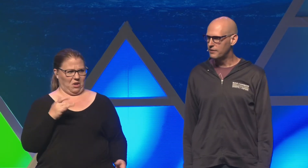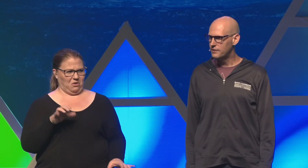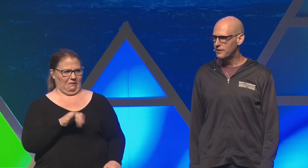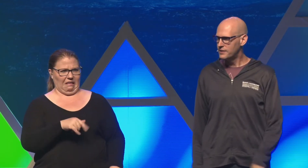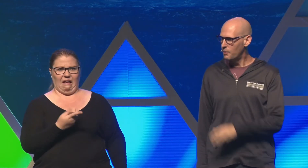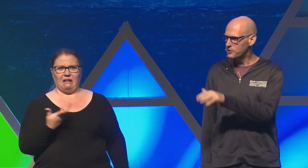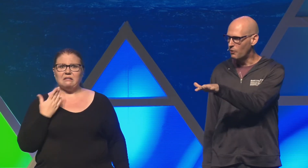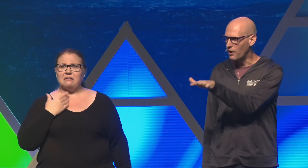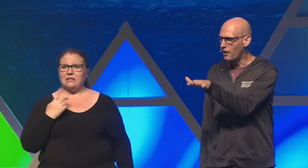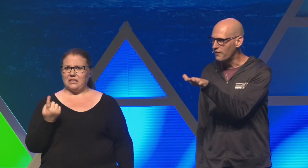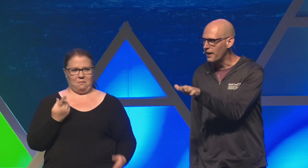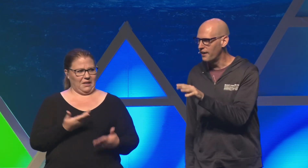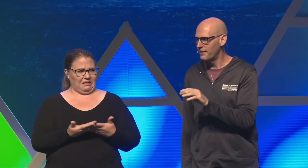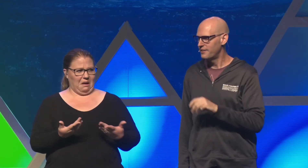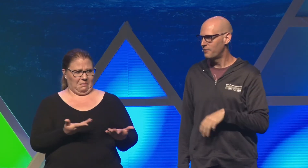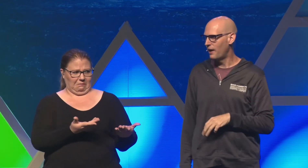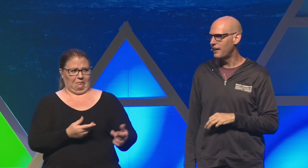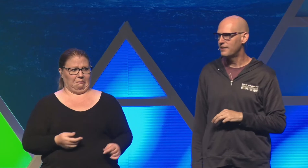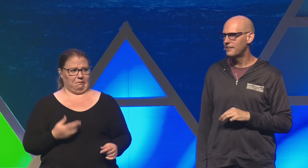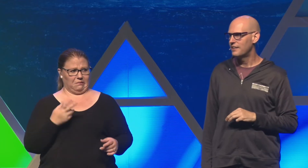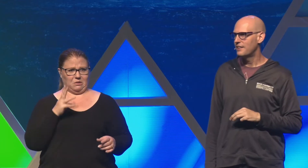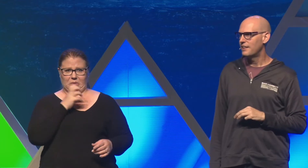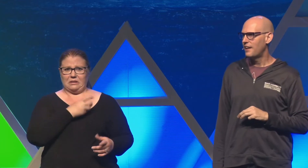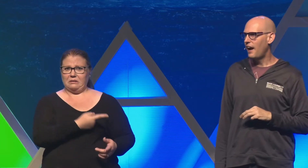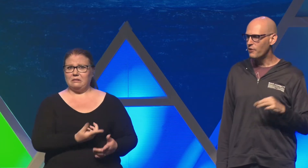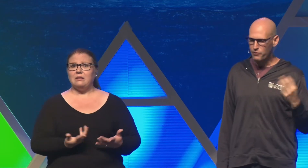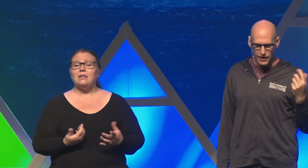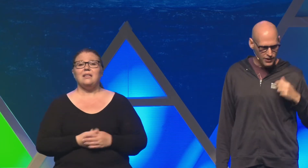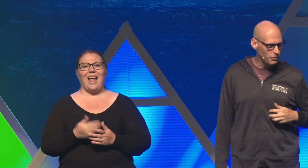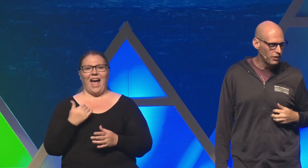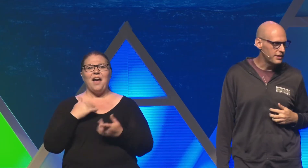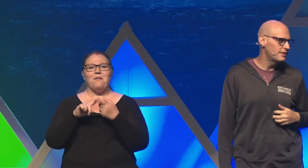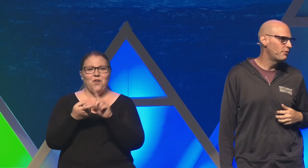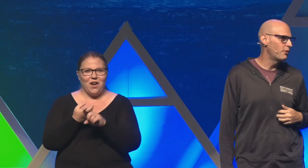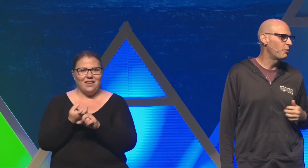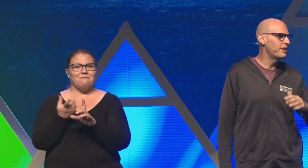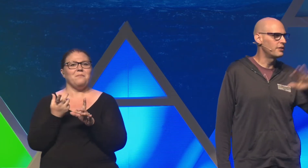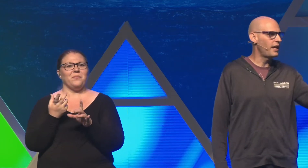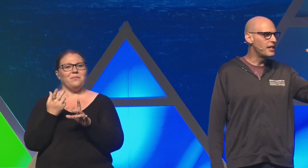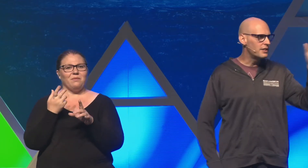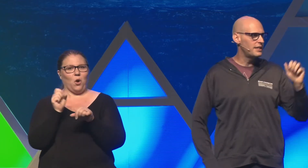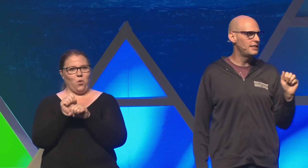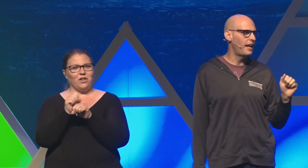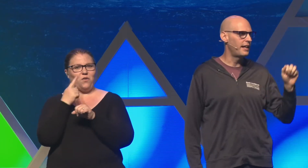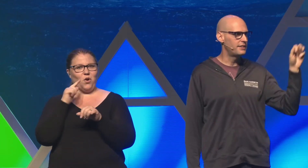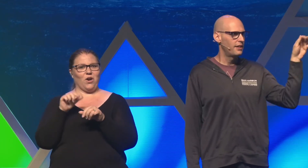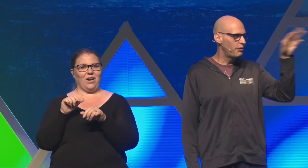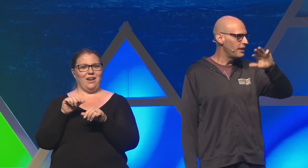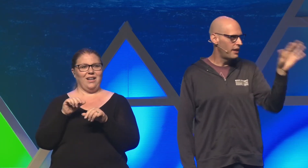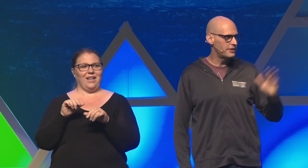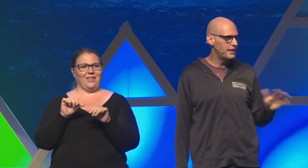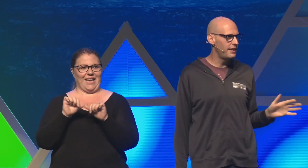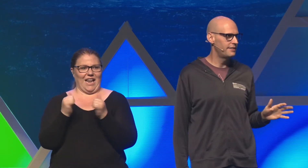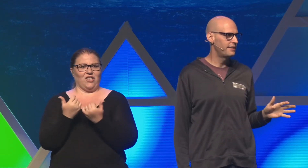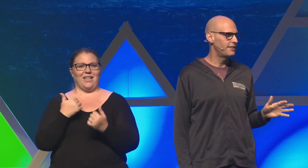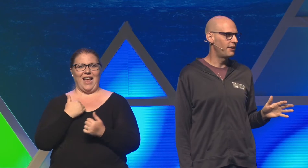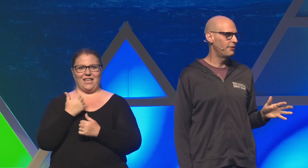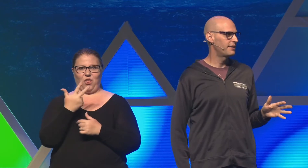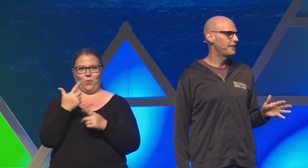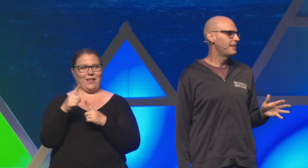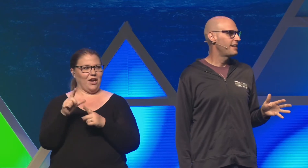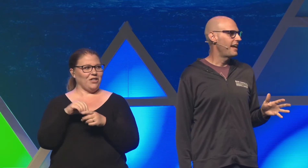about? Something's going on there, right? I have a friend who works for one of those agencies that has 3 letters in it,